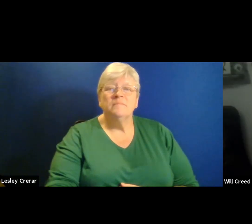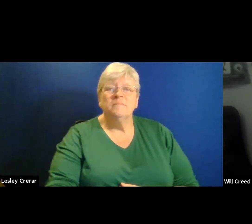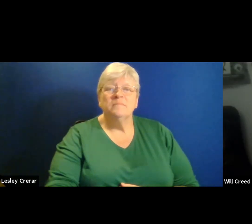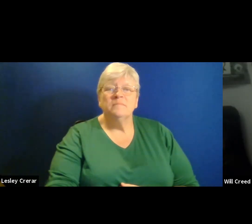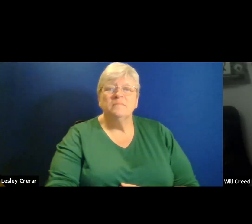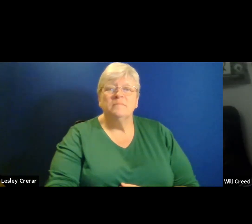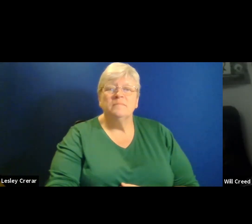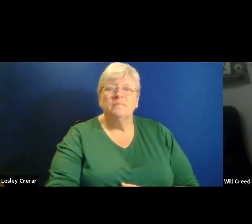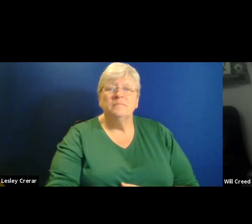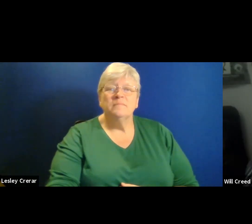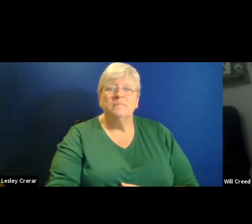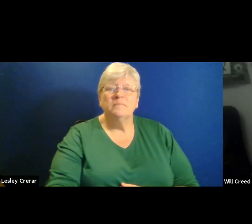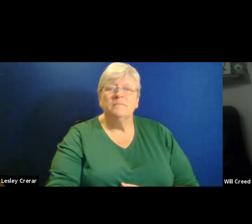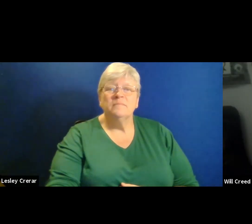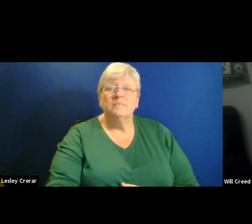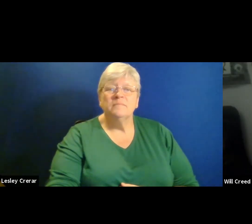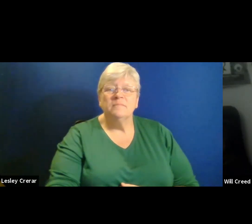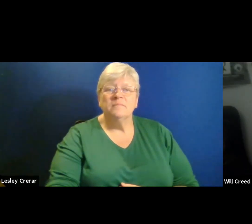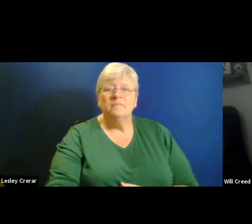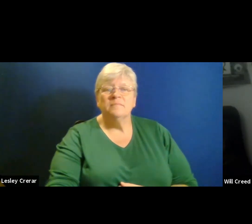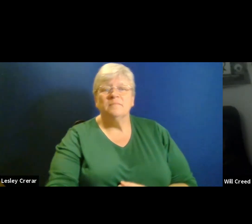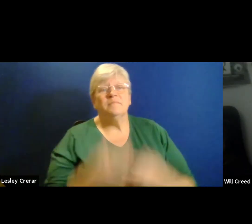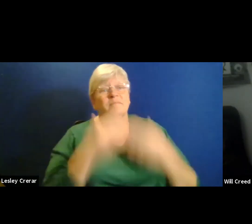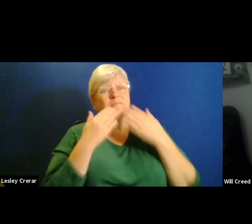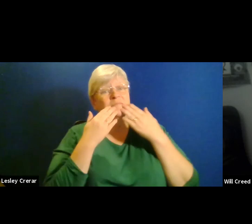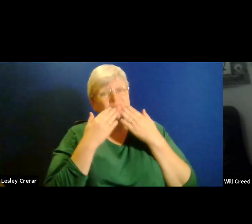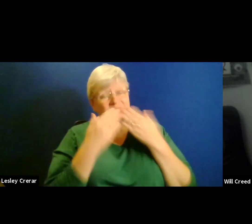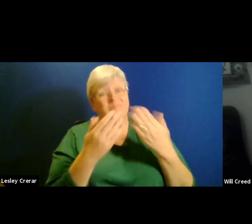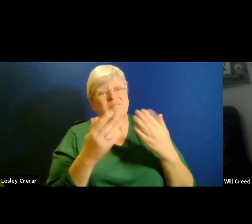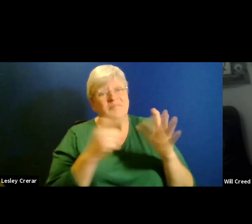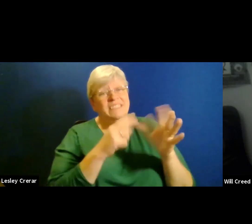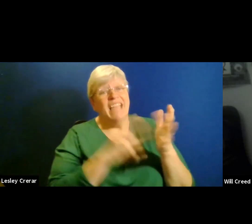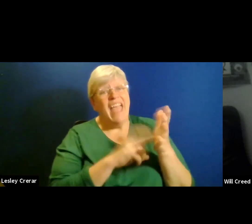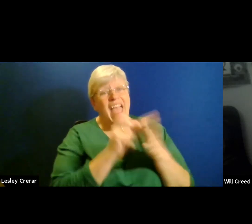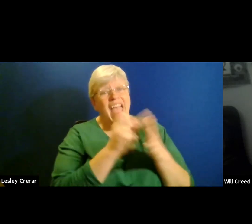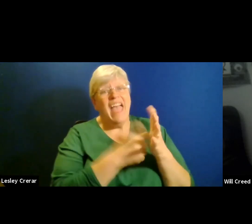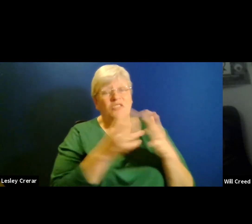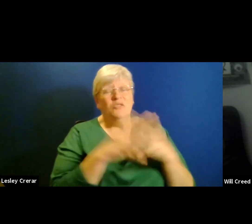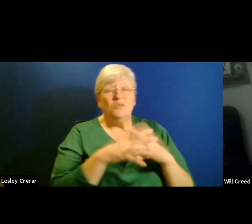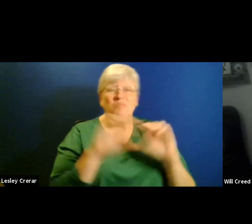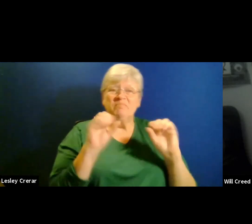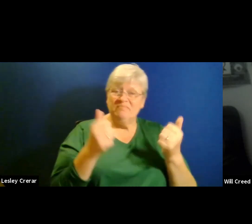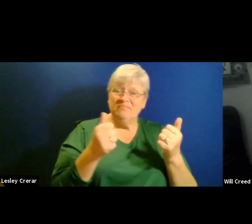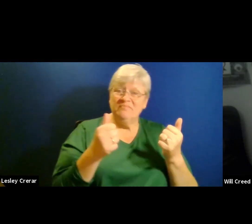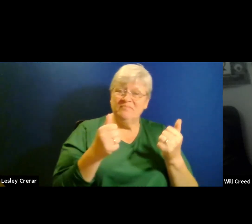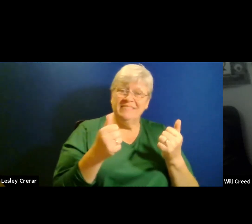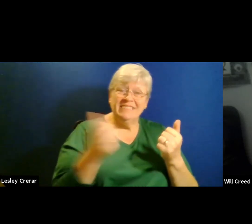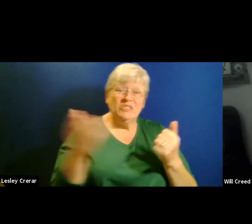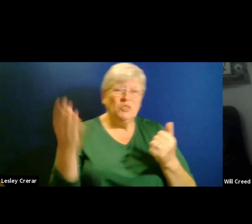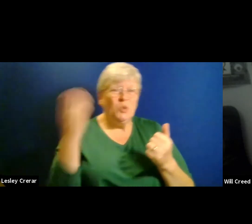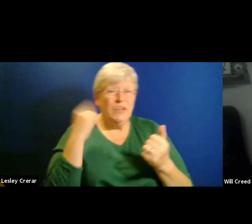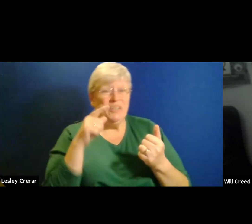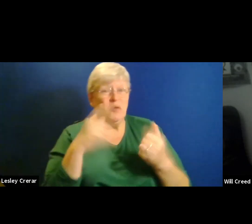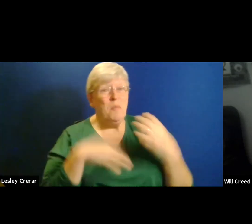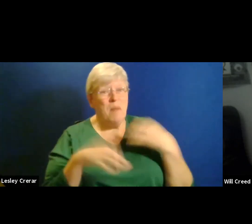Well, thank you very much for that, Andrew. It's always great to hear your stuff performed. Well, I've not actually heard it performed before,